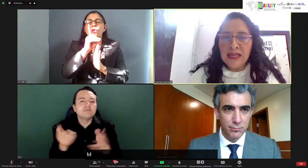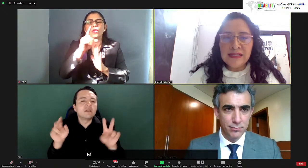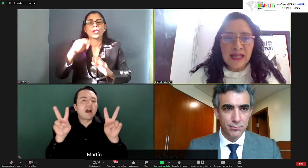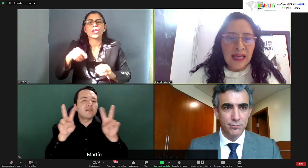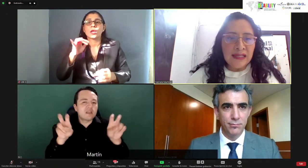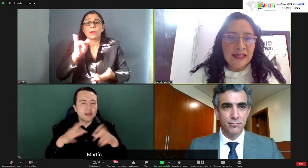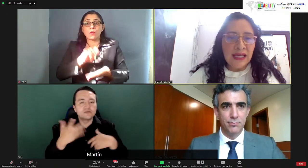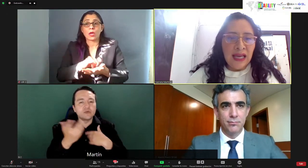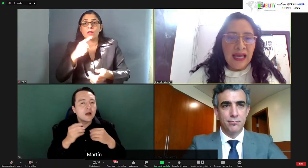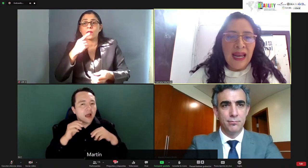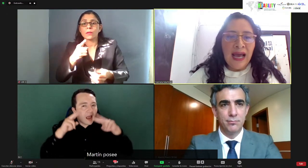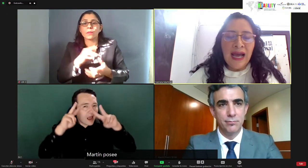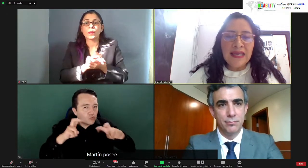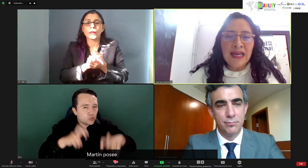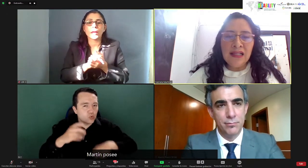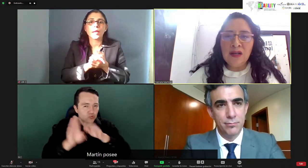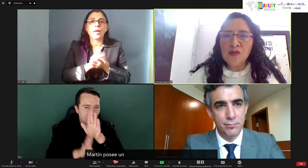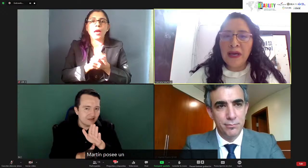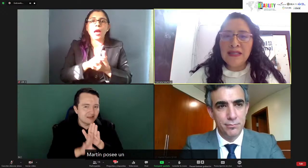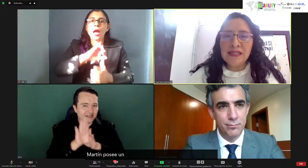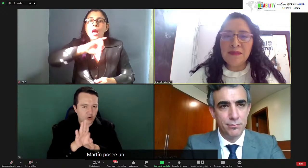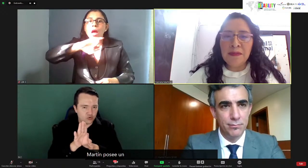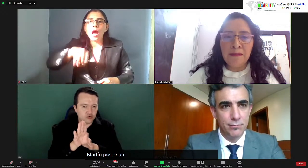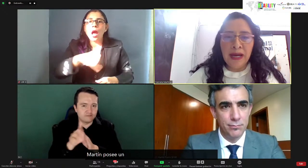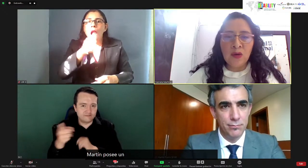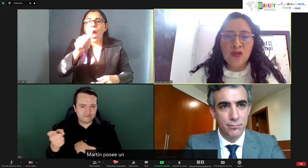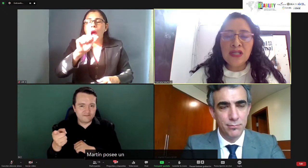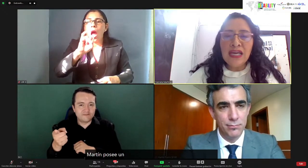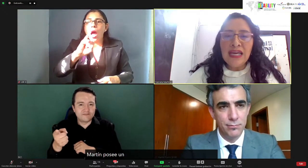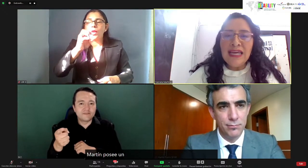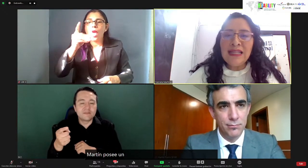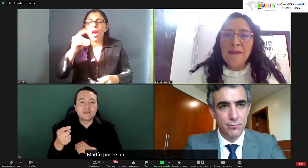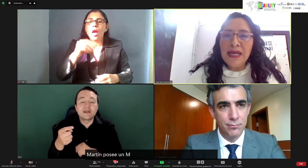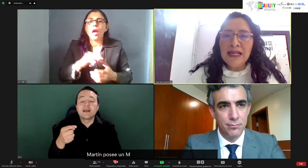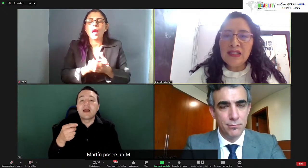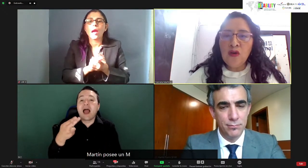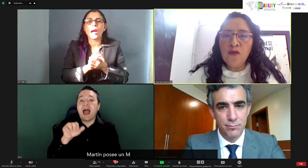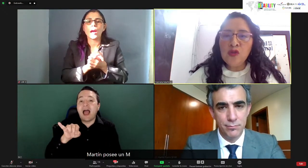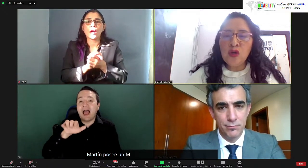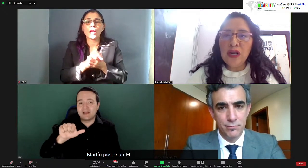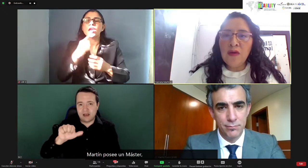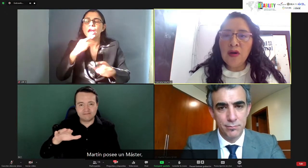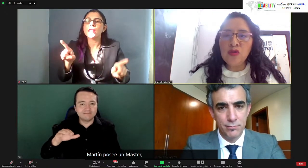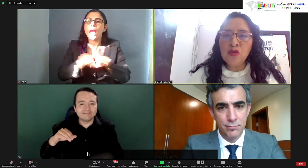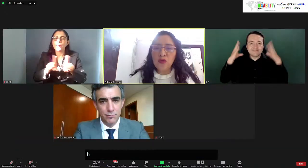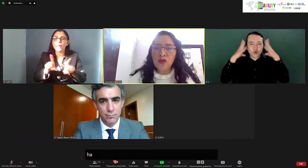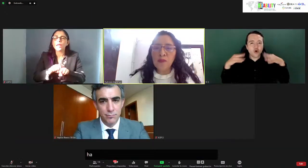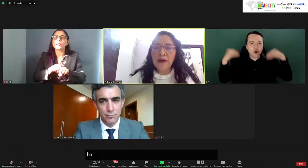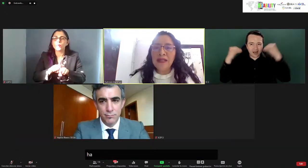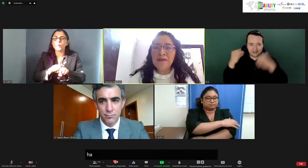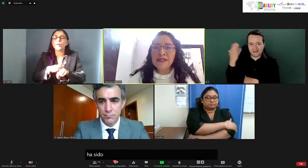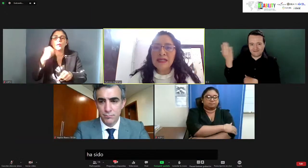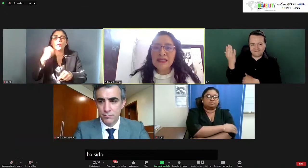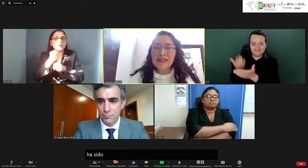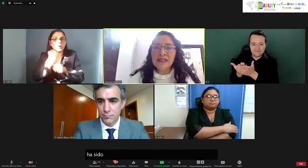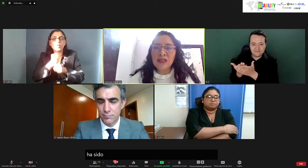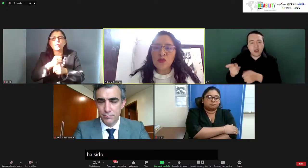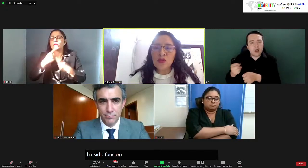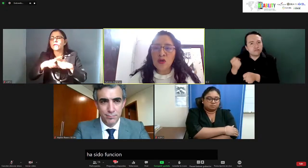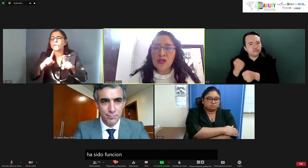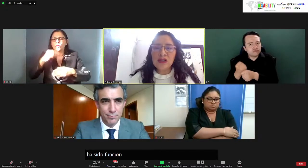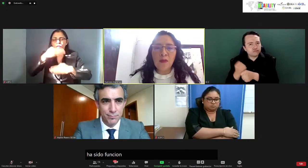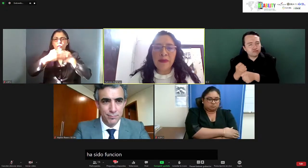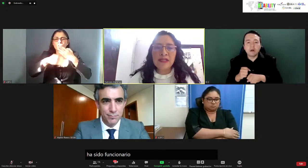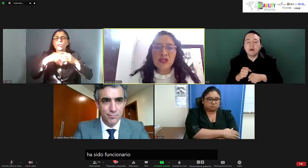development studies by the ess the higher of the netherlands and he has been an